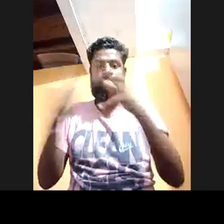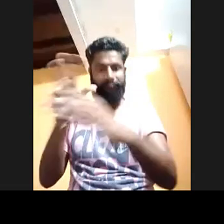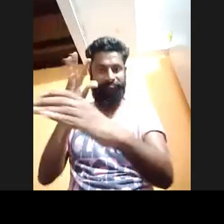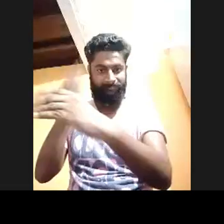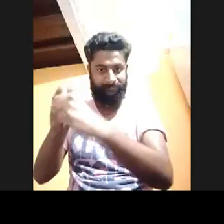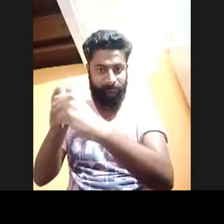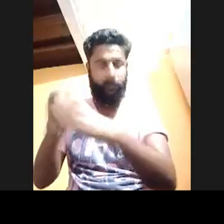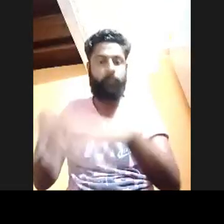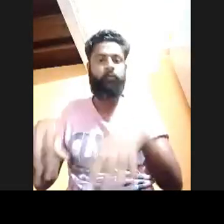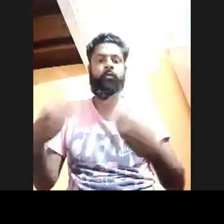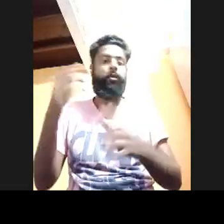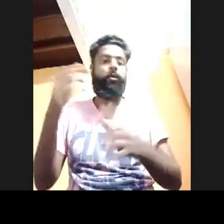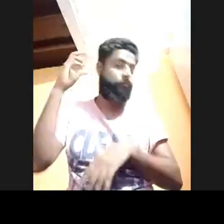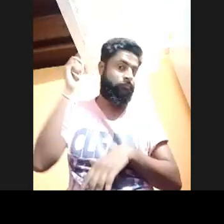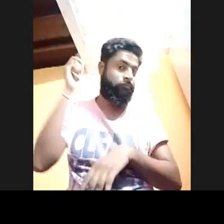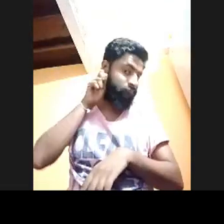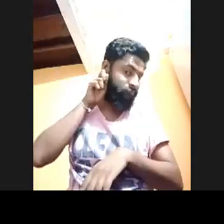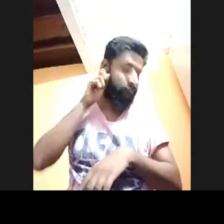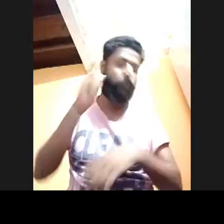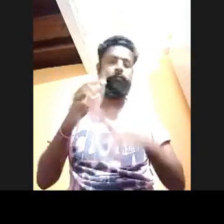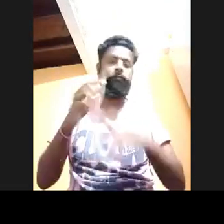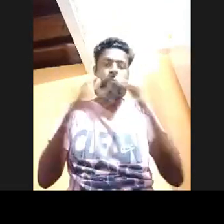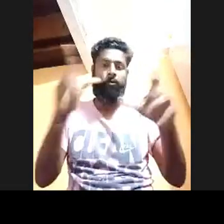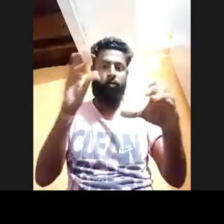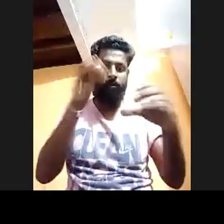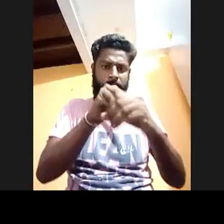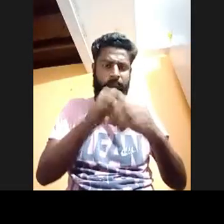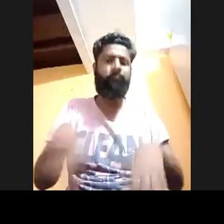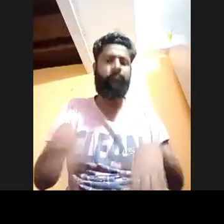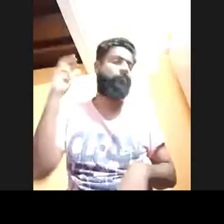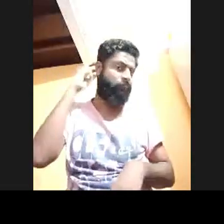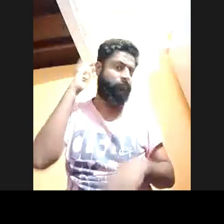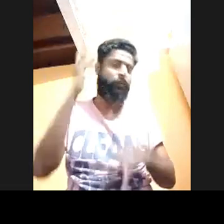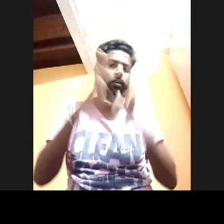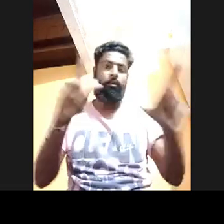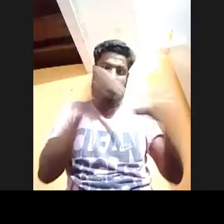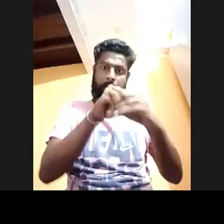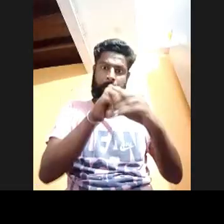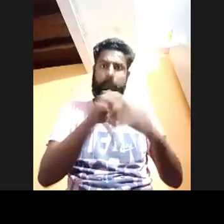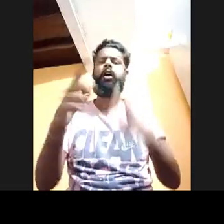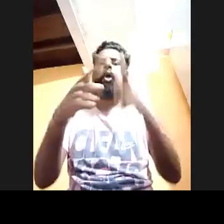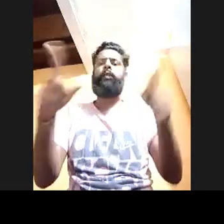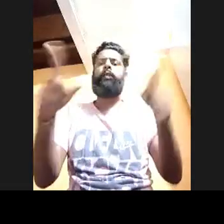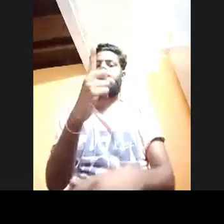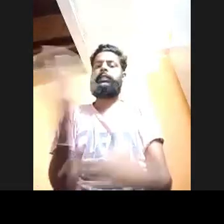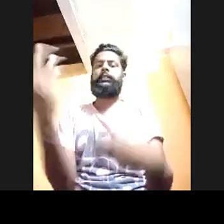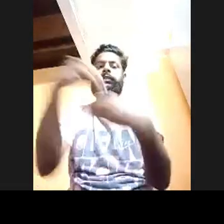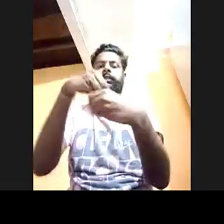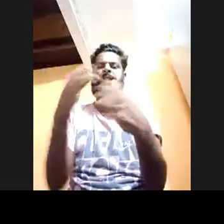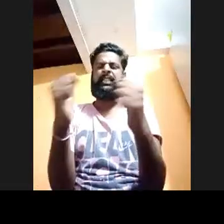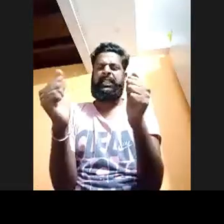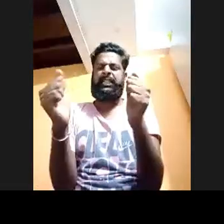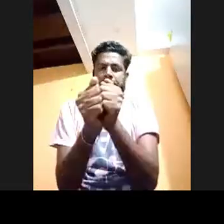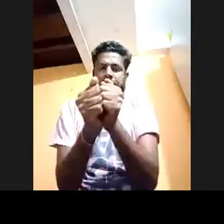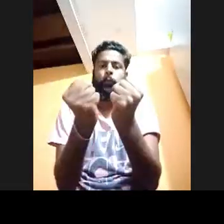people who are working in the space of speech and audiologist, we have to work with them. That while they are doing cochlear implants, they should